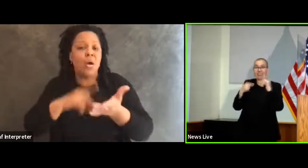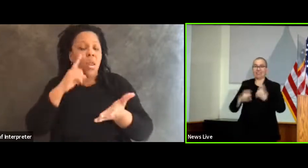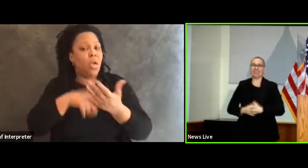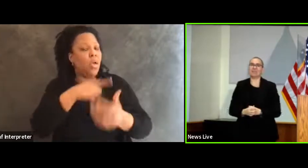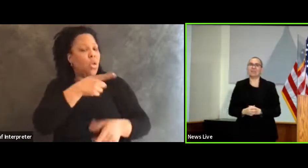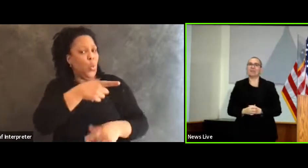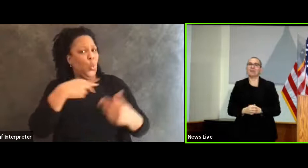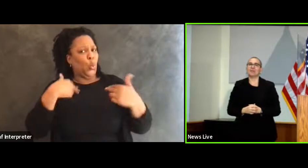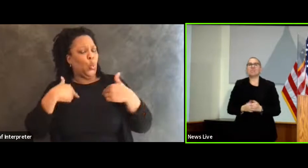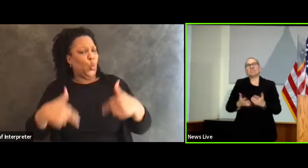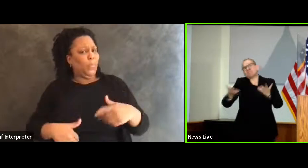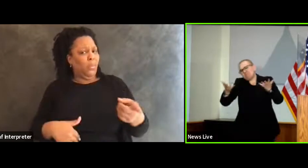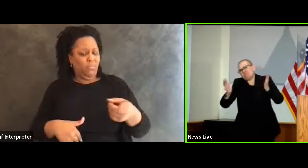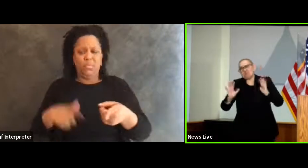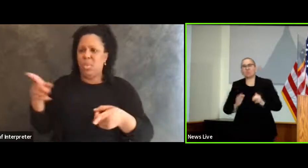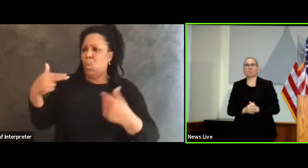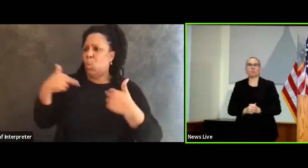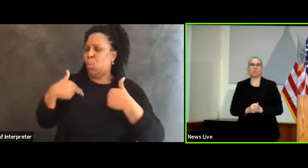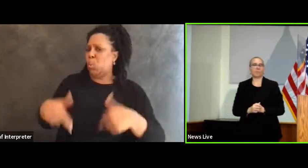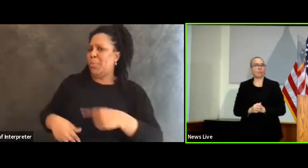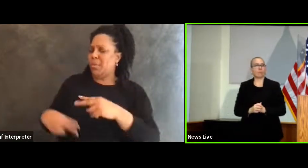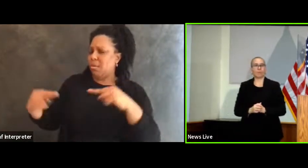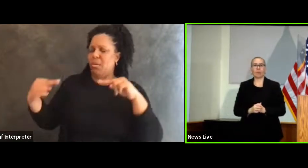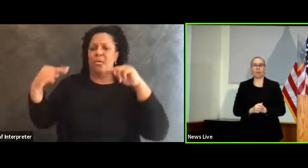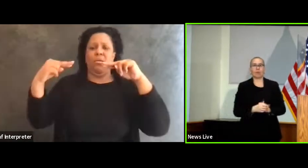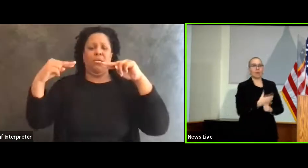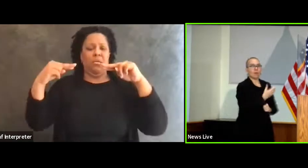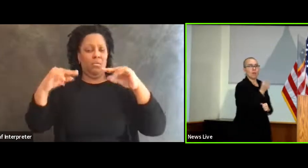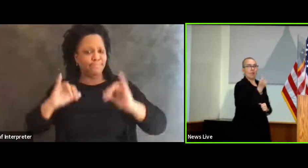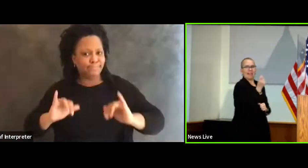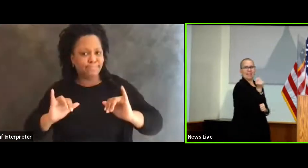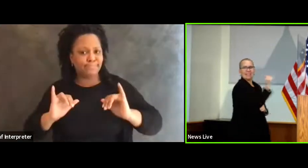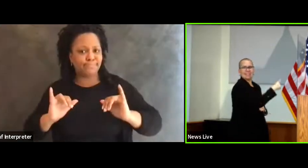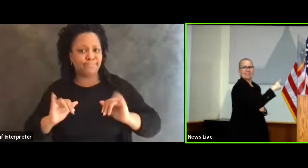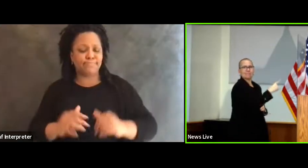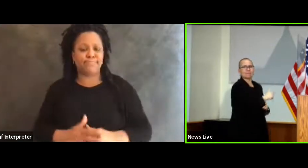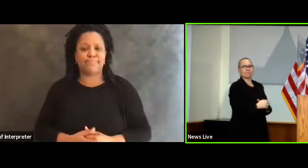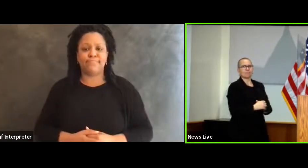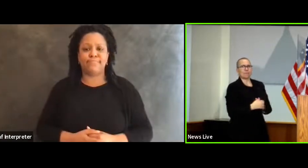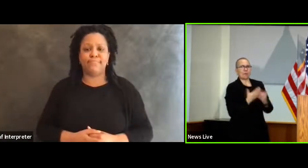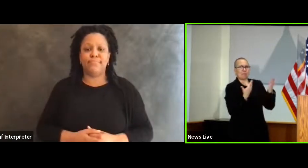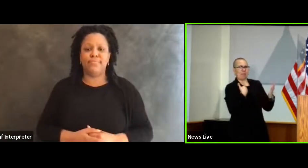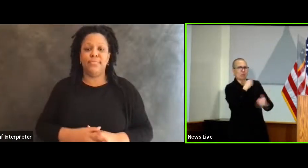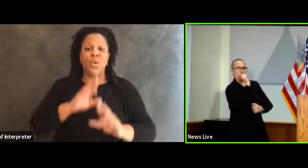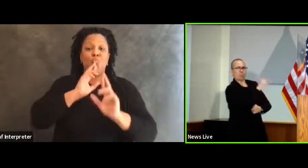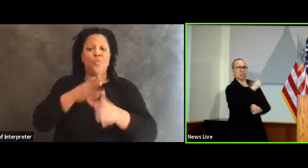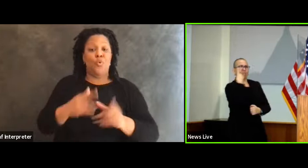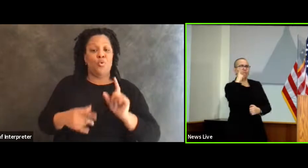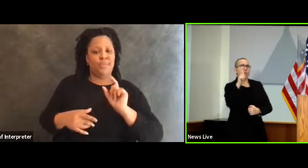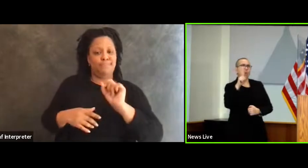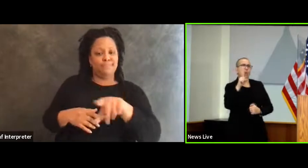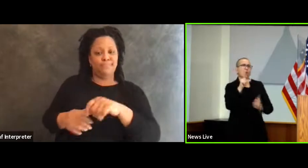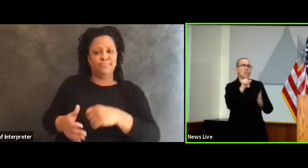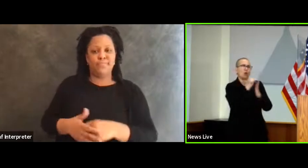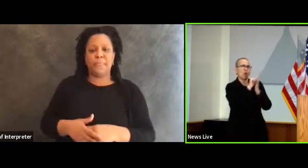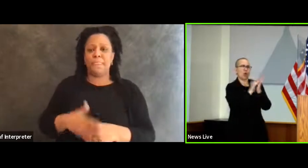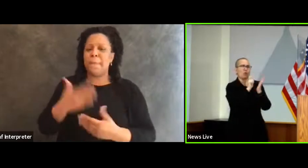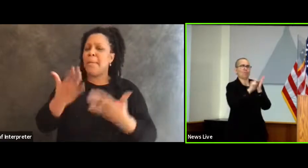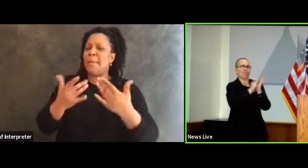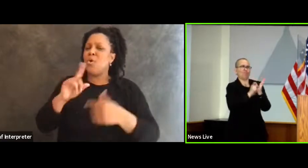guess I'll leave it at that. Governor, or I should say this is maybe a question actually for the lawmakers. I know that the